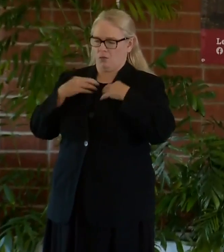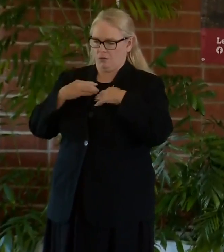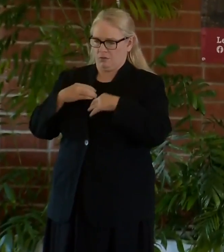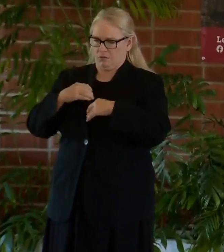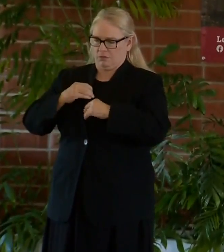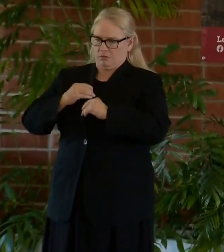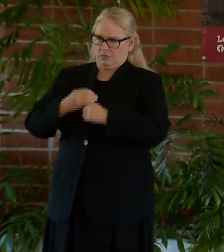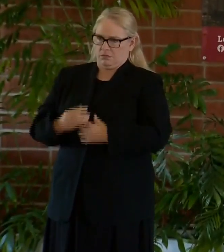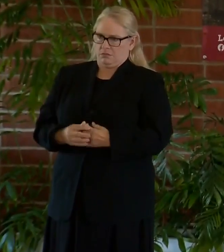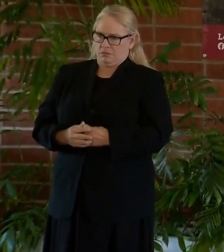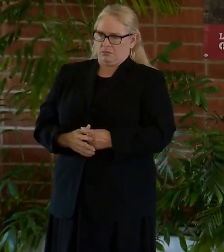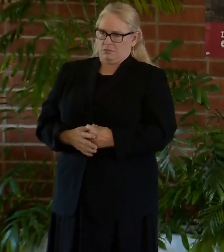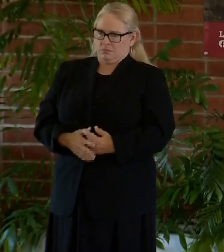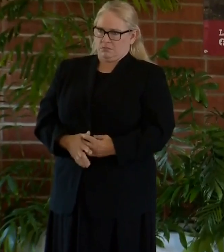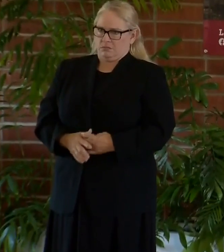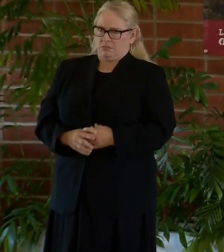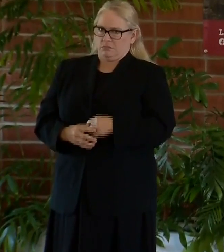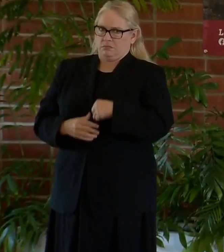Yeah.